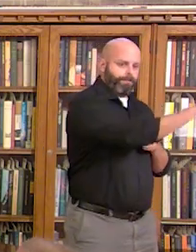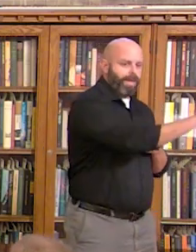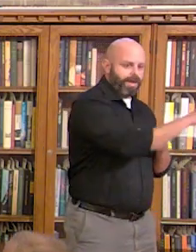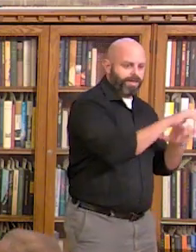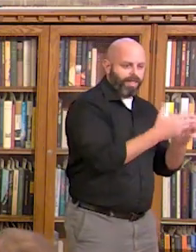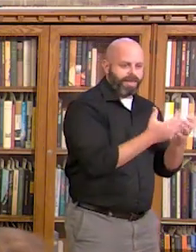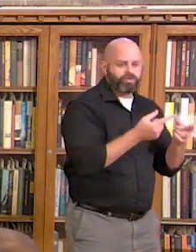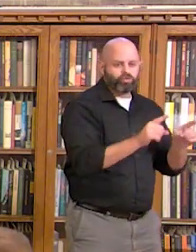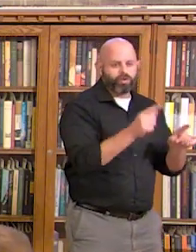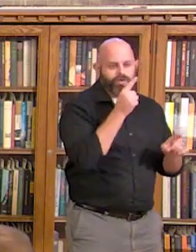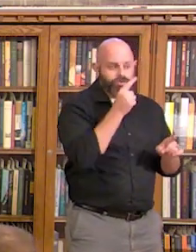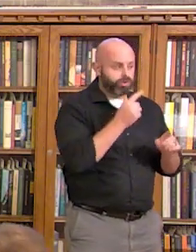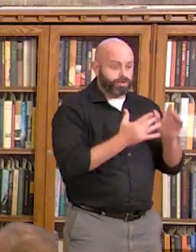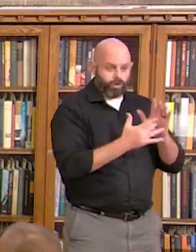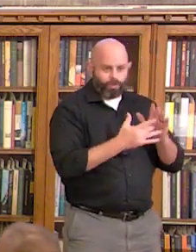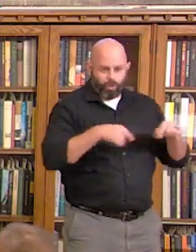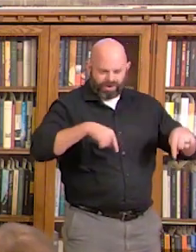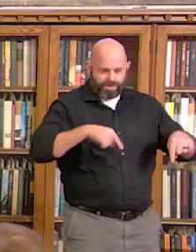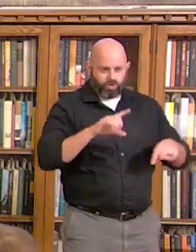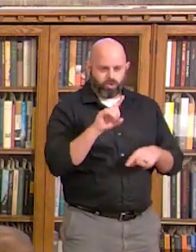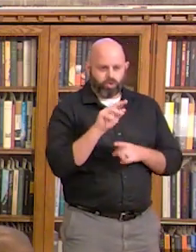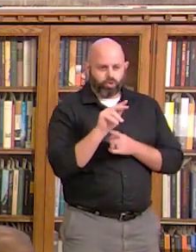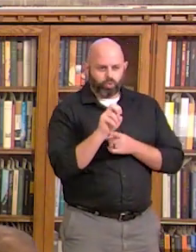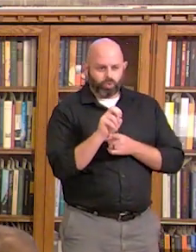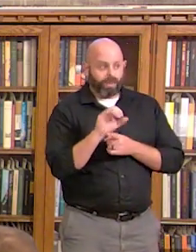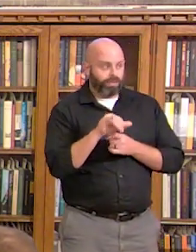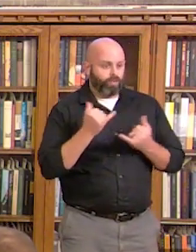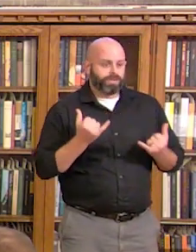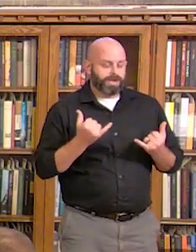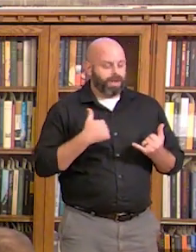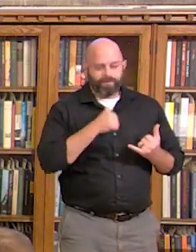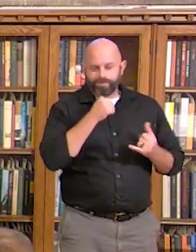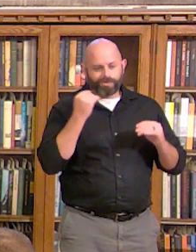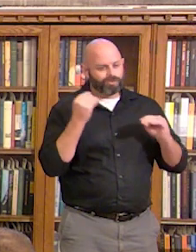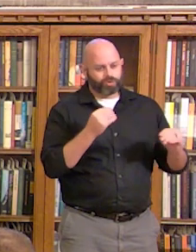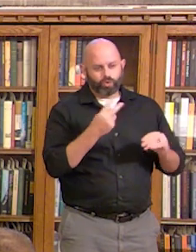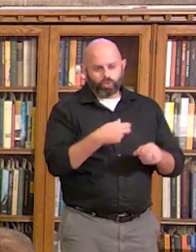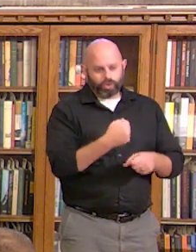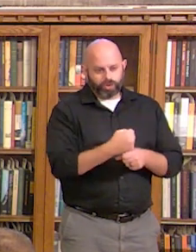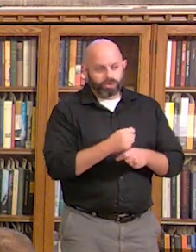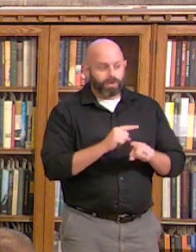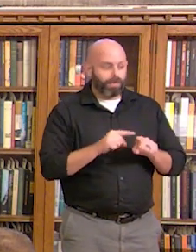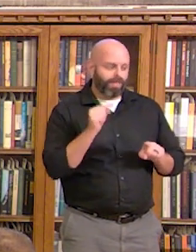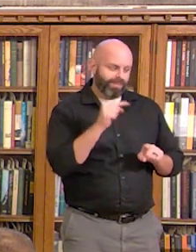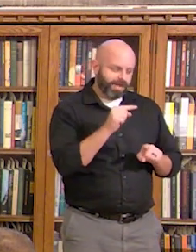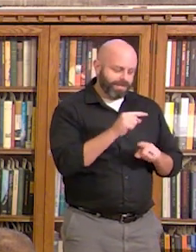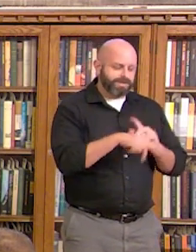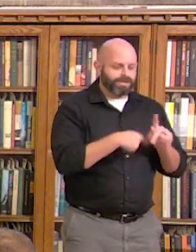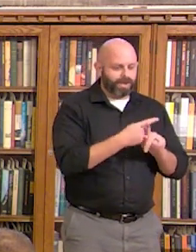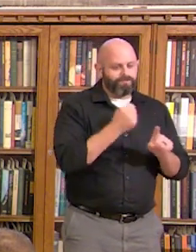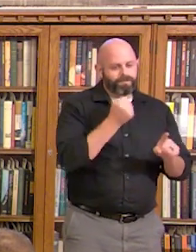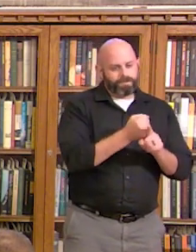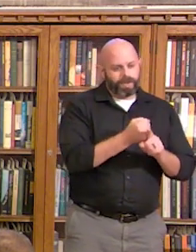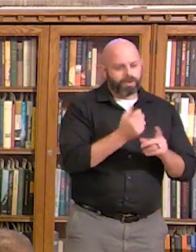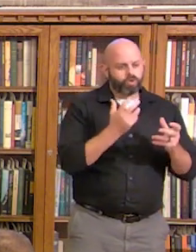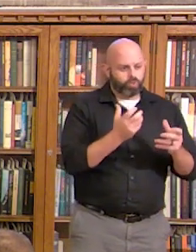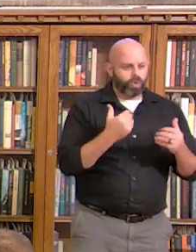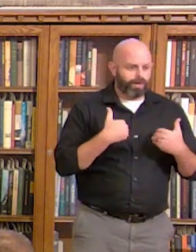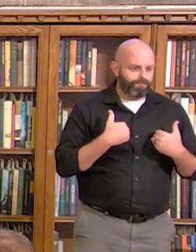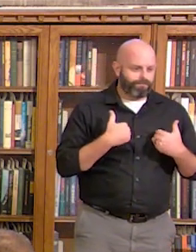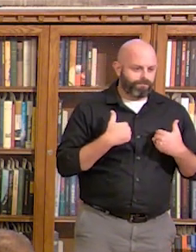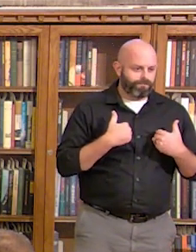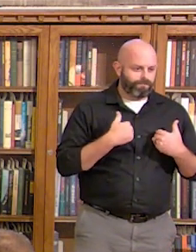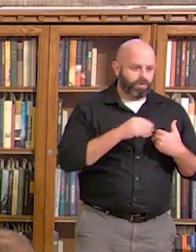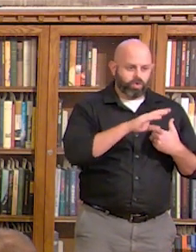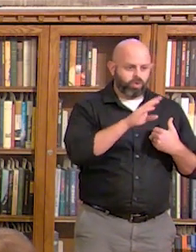lunch so that was just today so again you know I haven't taught him in two years but this is the kind of impact that you can have and